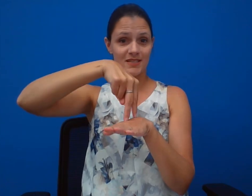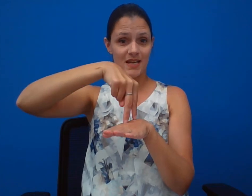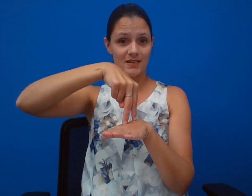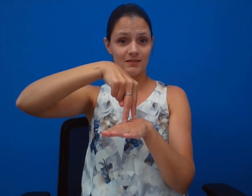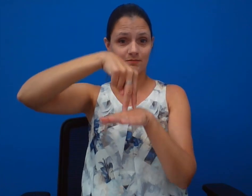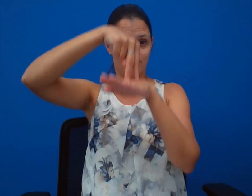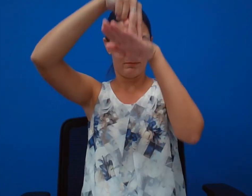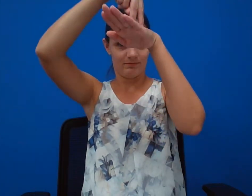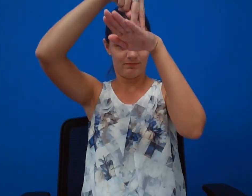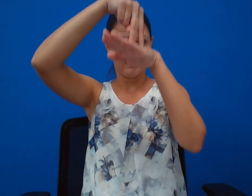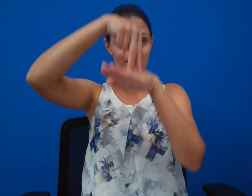standing.